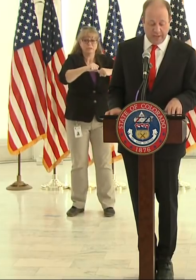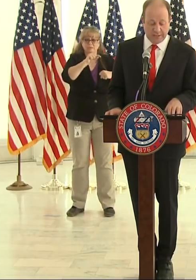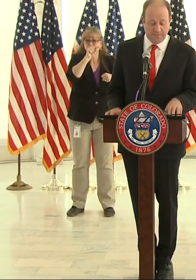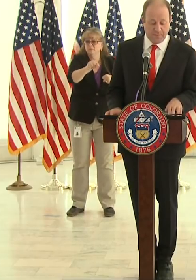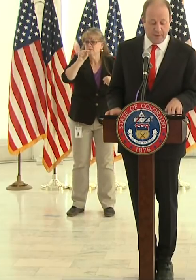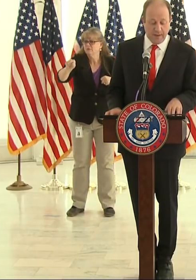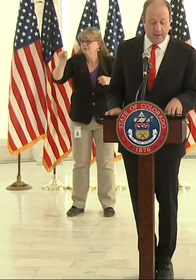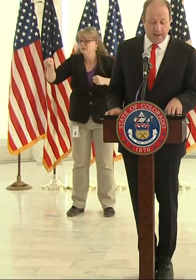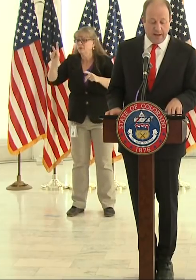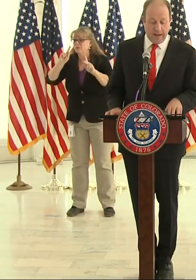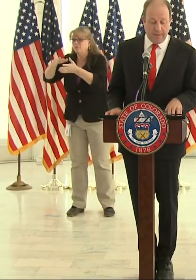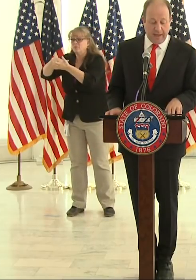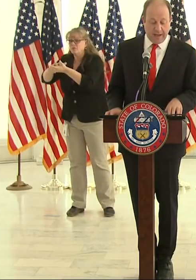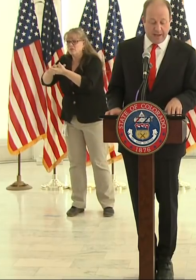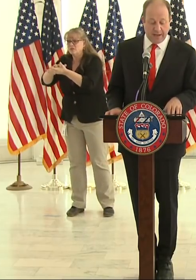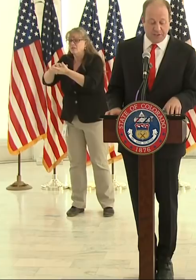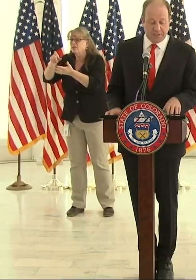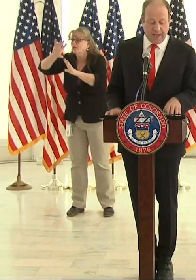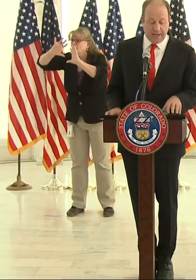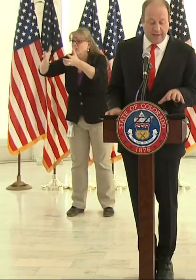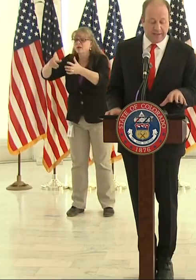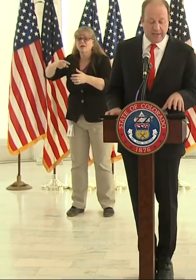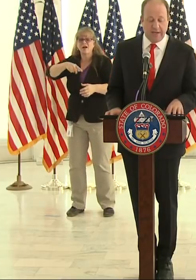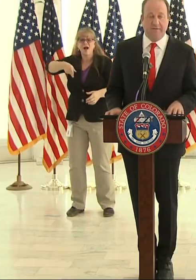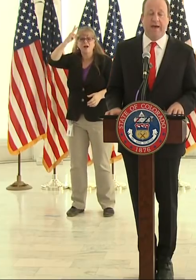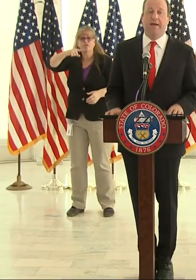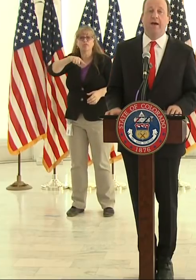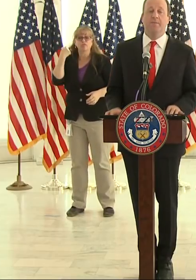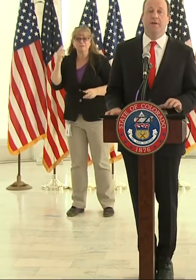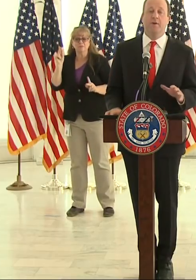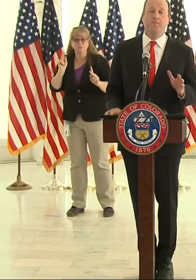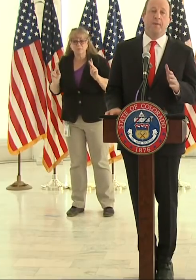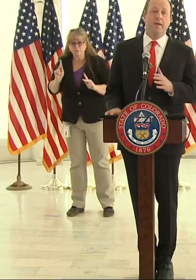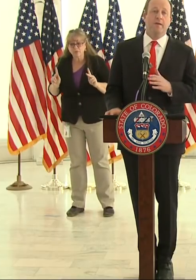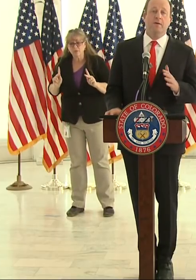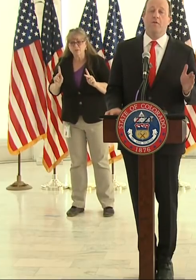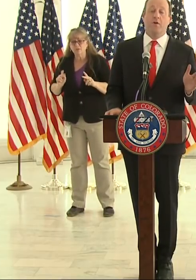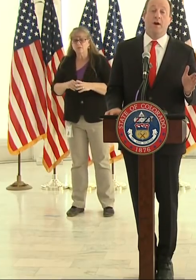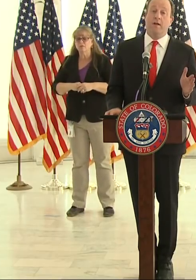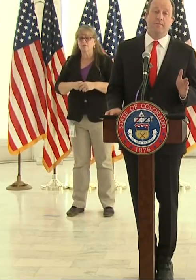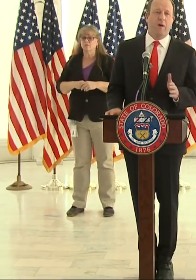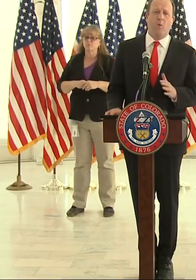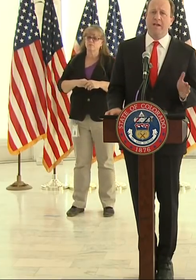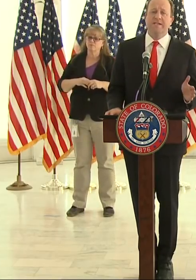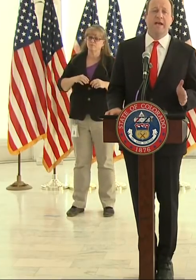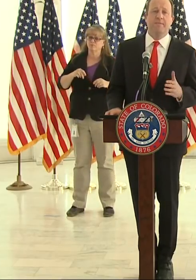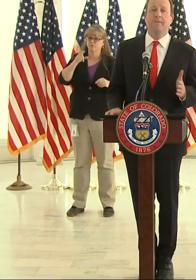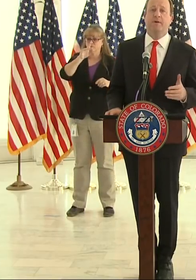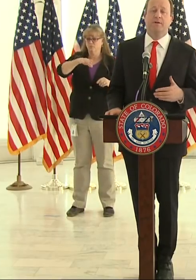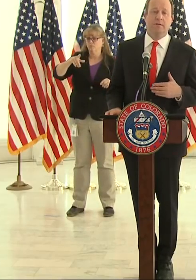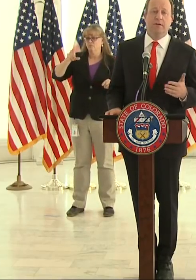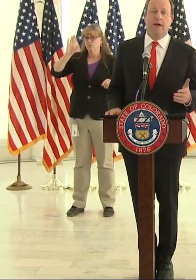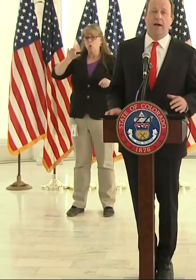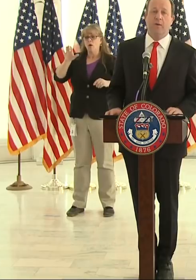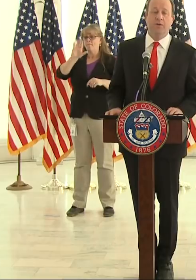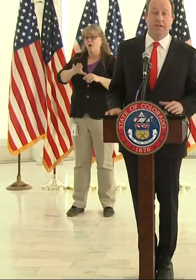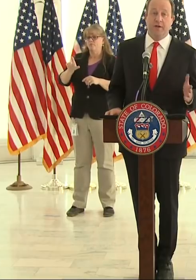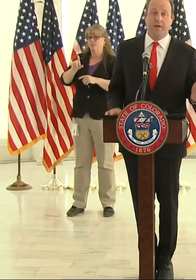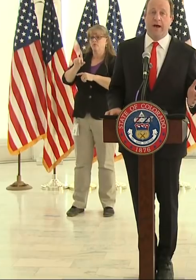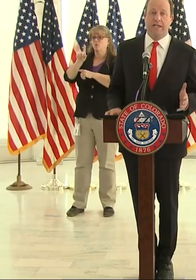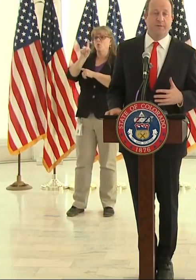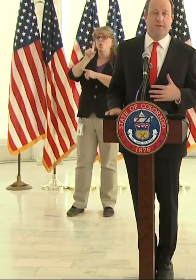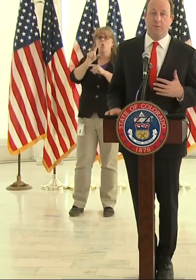higher rates. And just to highlight the need of that, overall, about 1 in 10 people